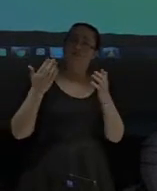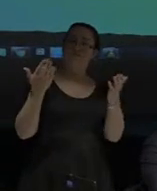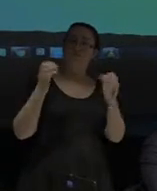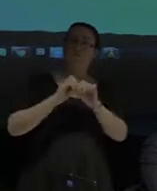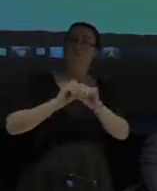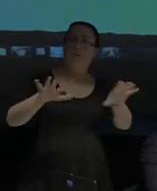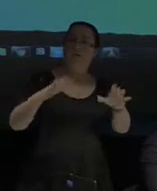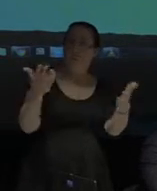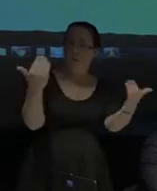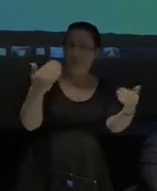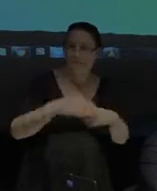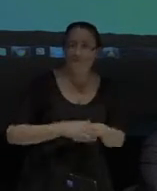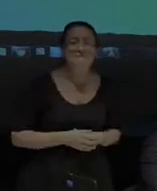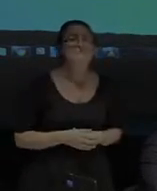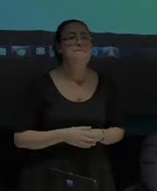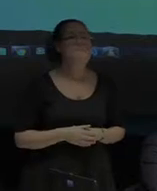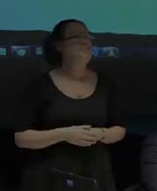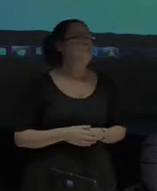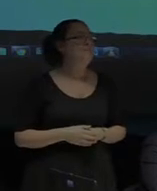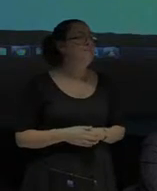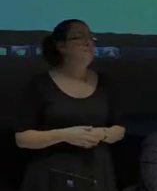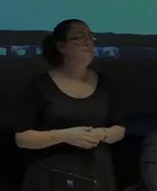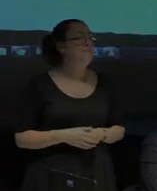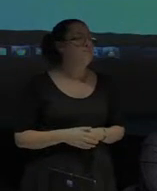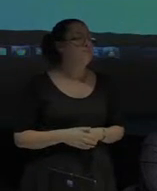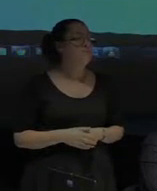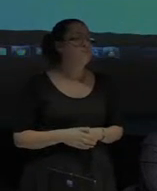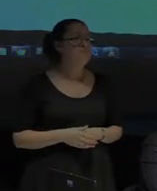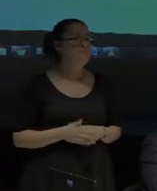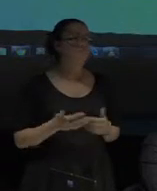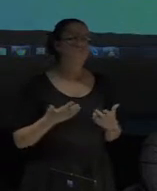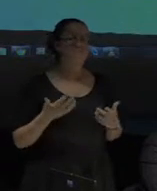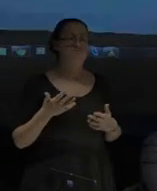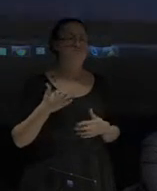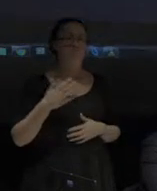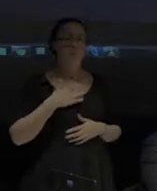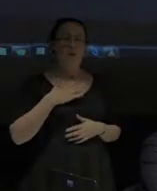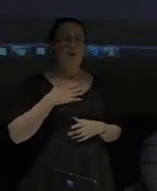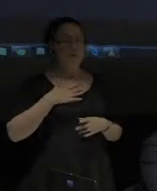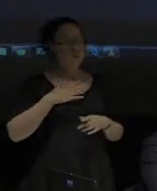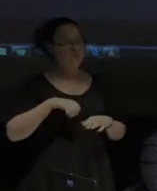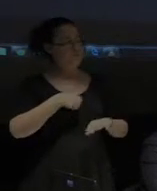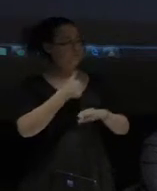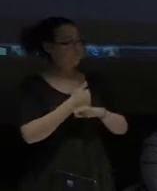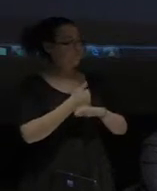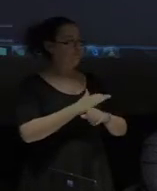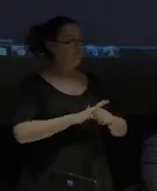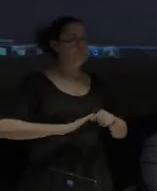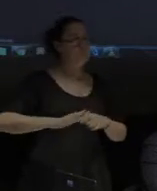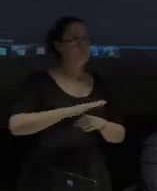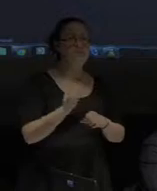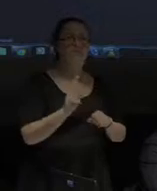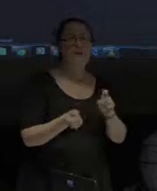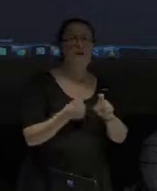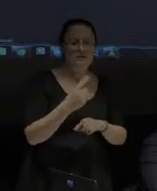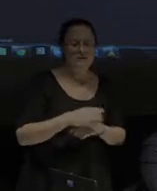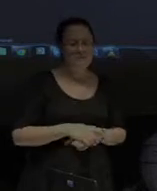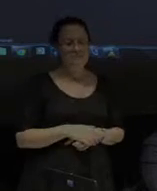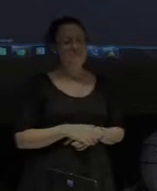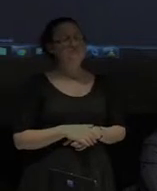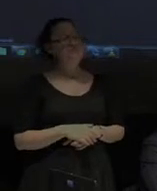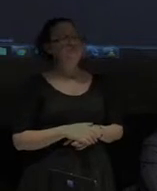webcast. What I'd like to do is just set the scene. Today we are going to look at identity